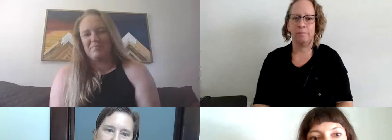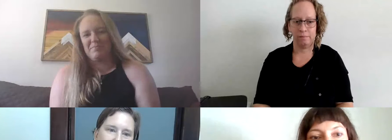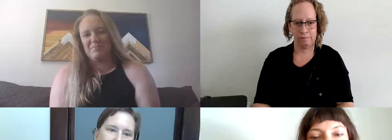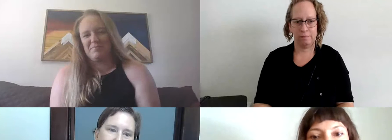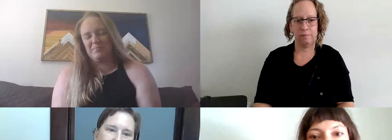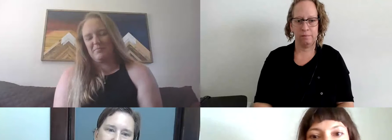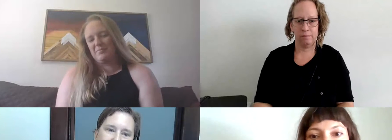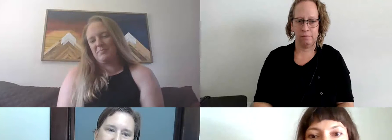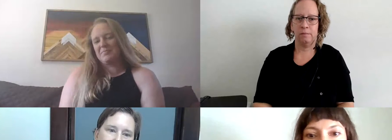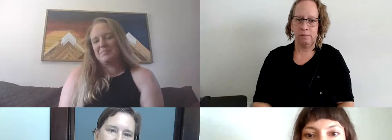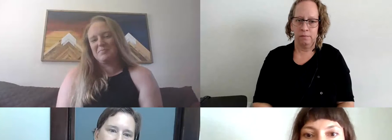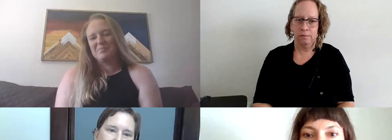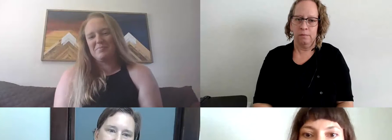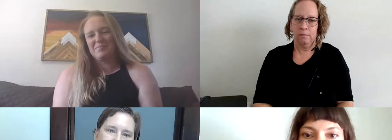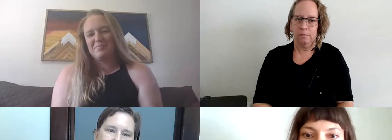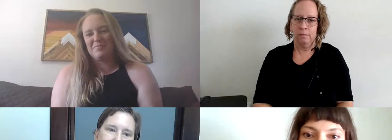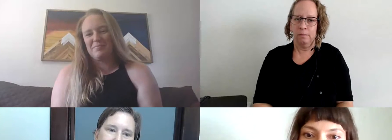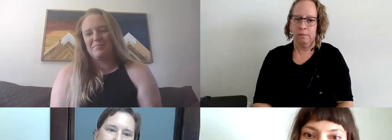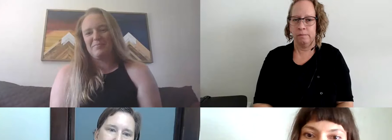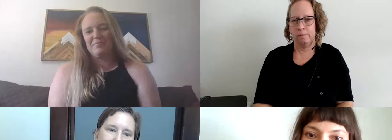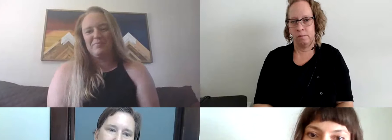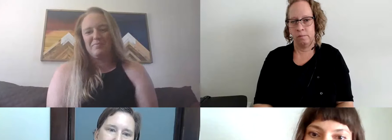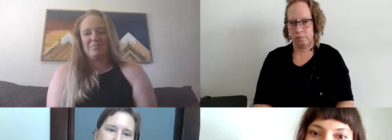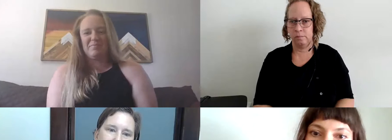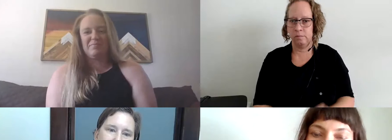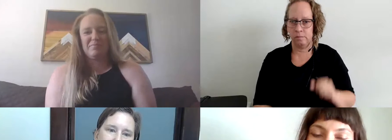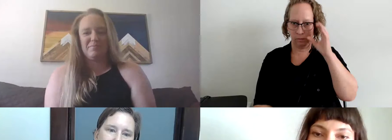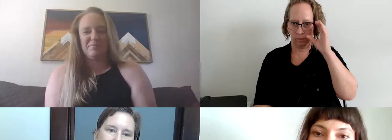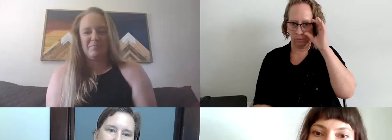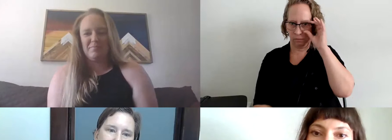Kirsten here, certainly I can.